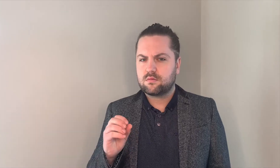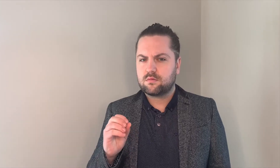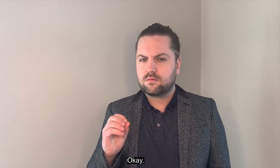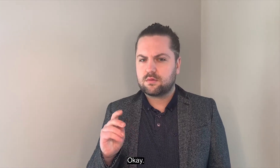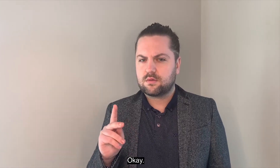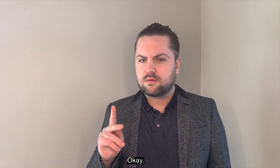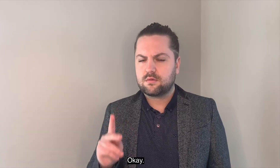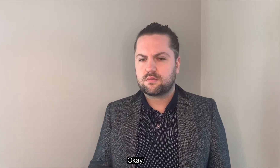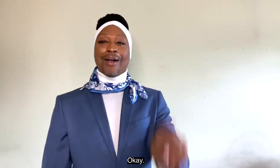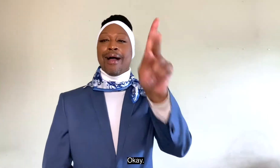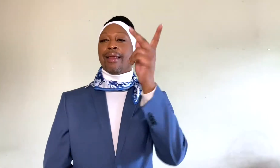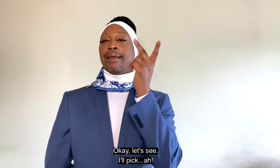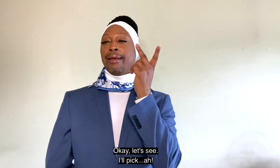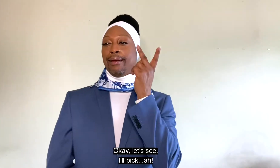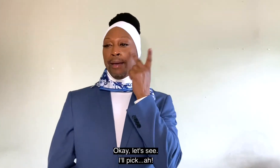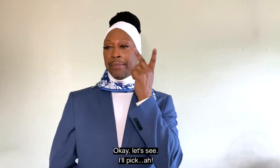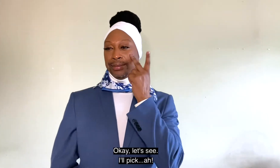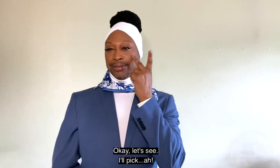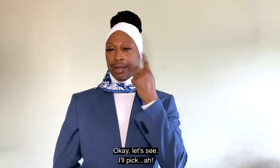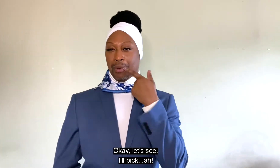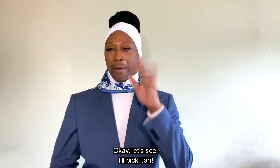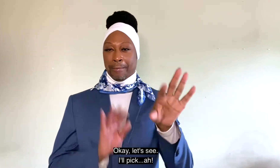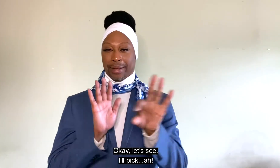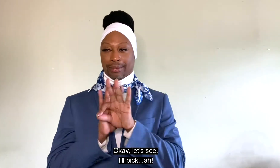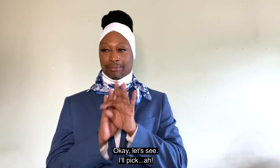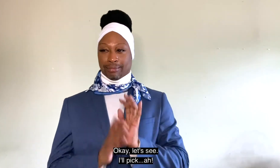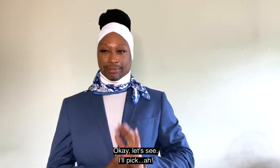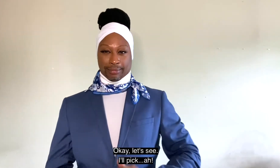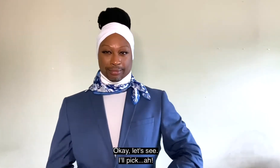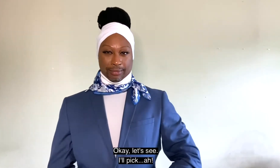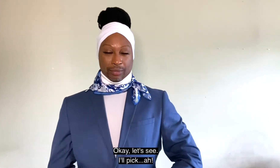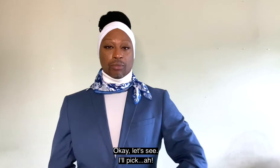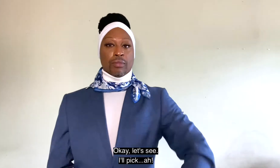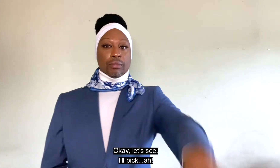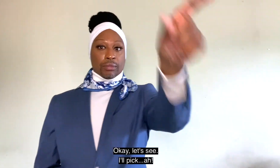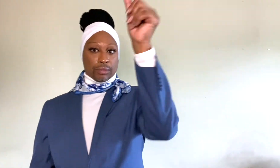Okay. Okay. Let's see. I'll pick. Ah.